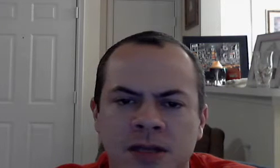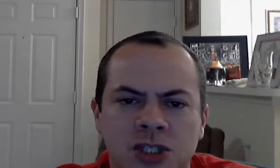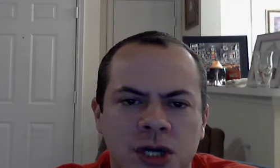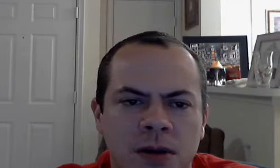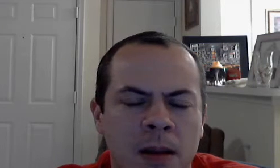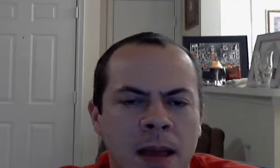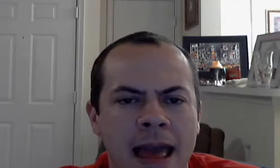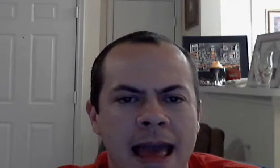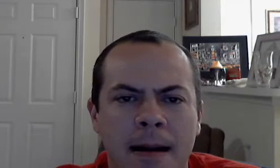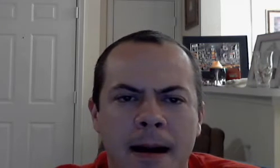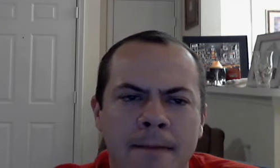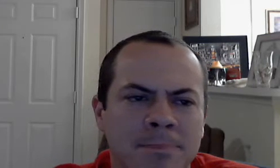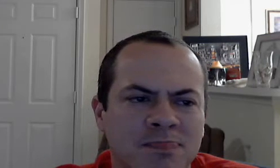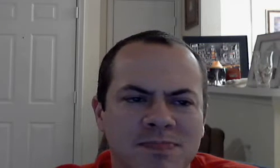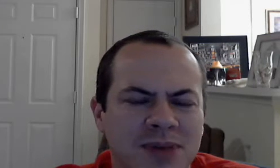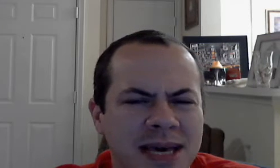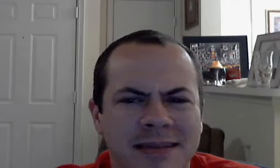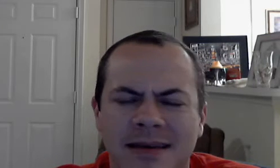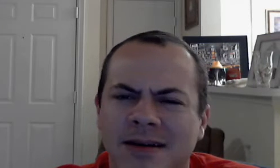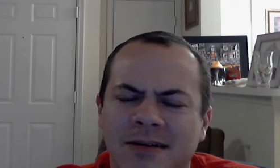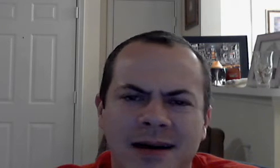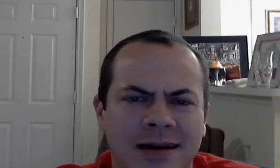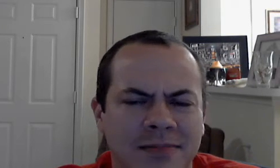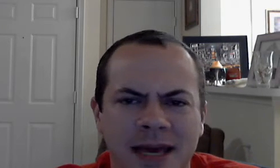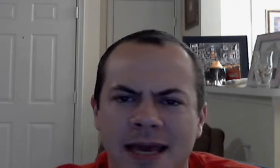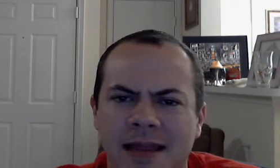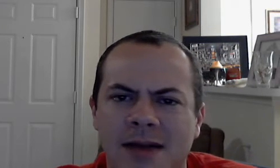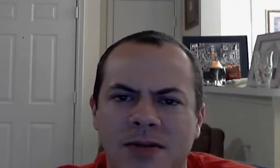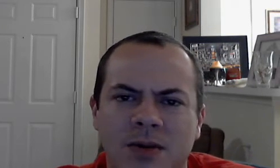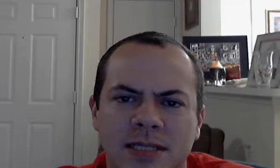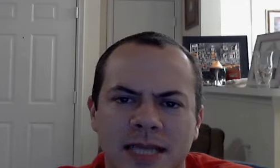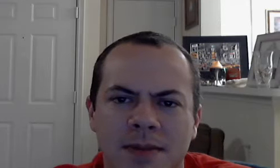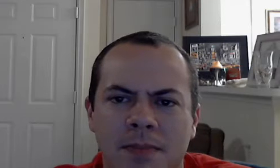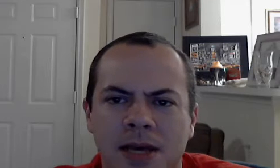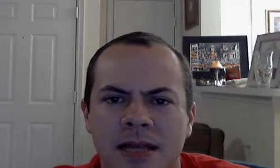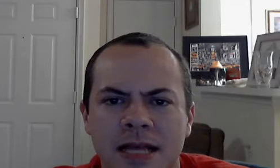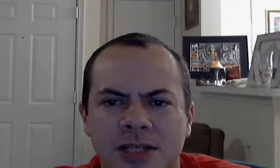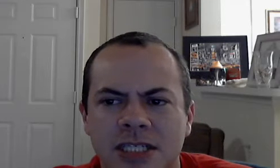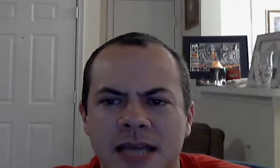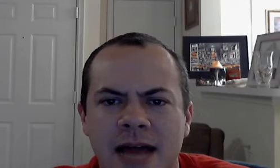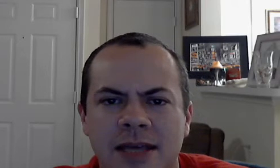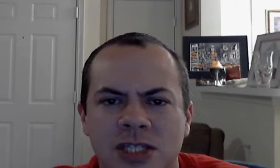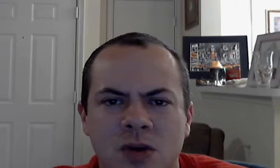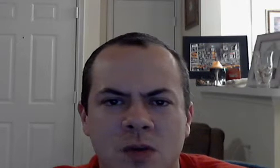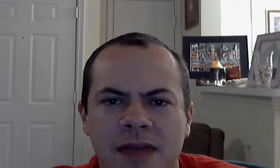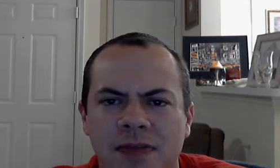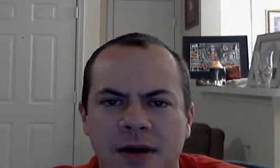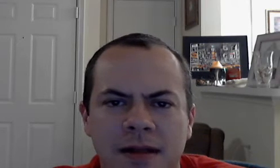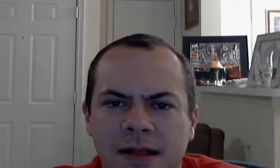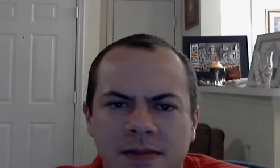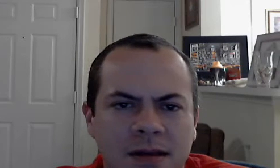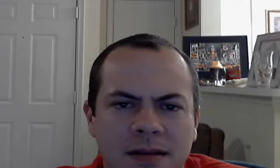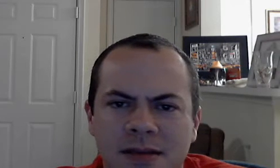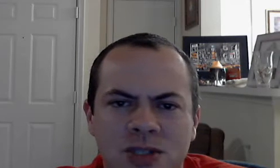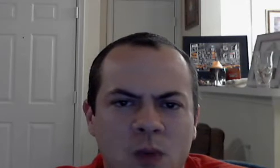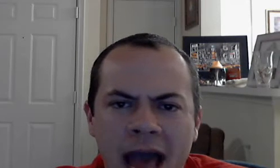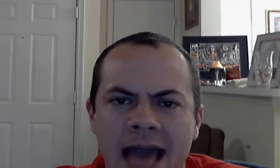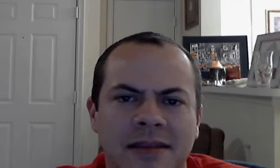to me this year. And Pitt, you know, man, I don't know what to say about Pitt. They just don't got the swag